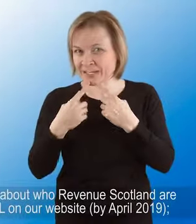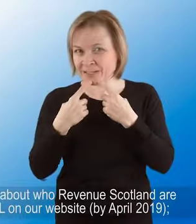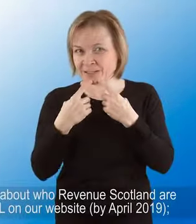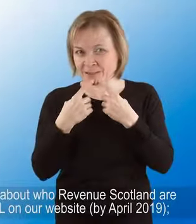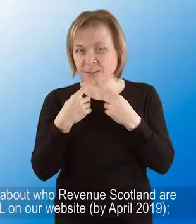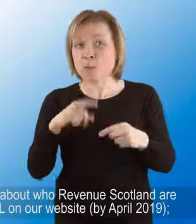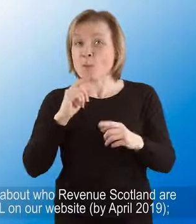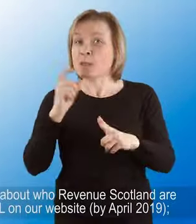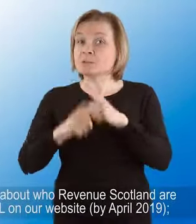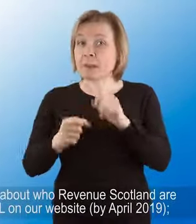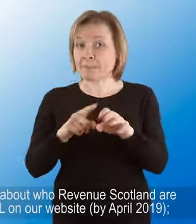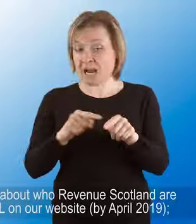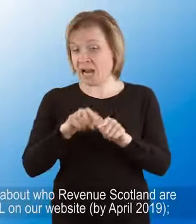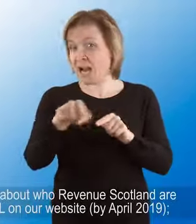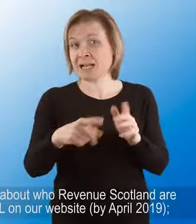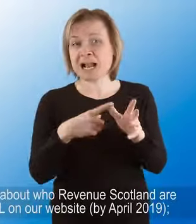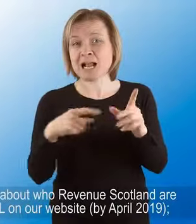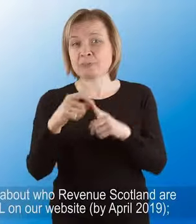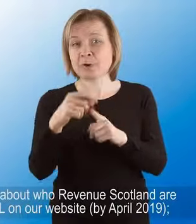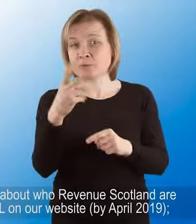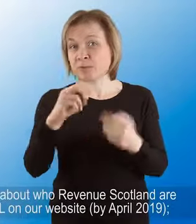April 2019.